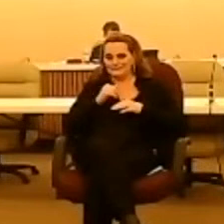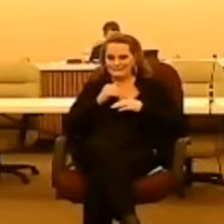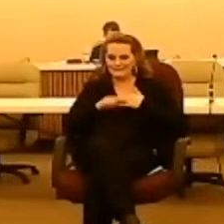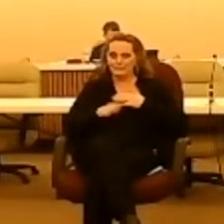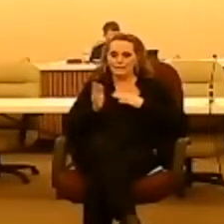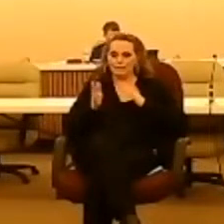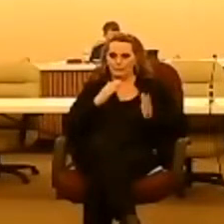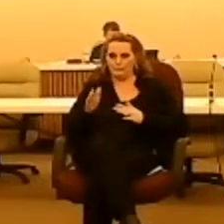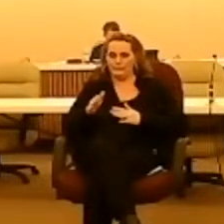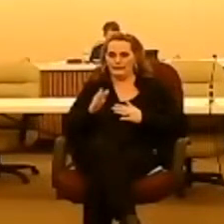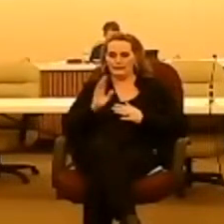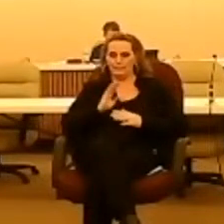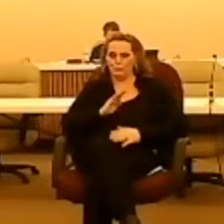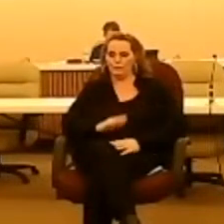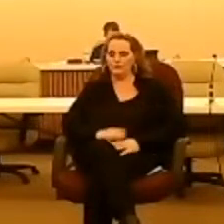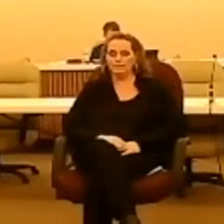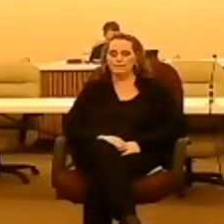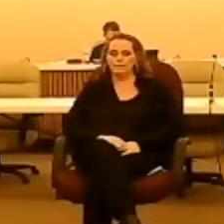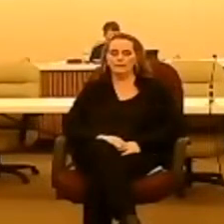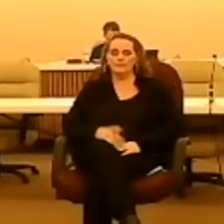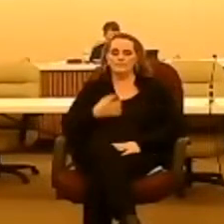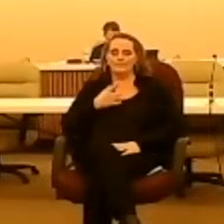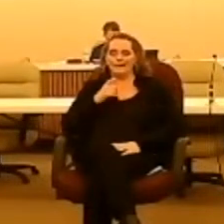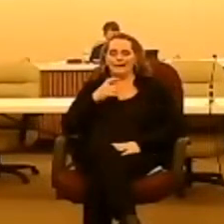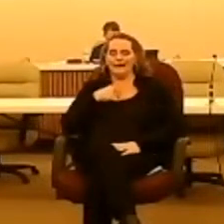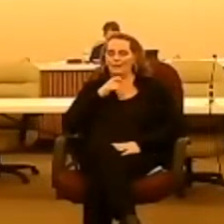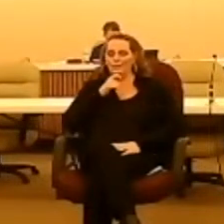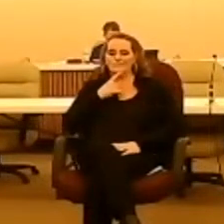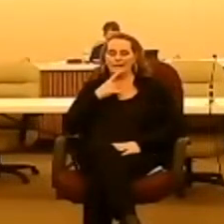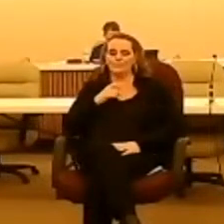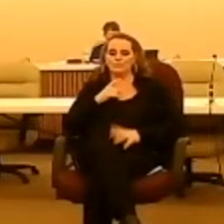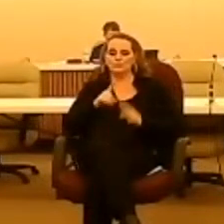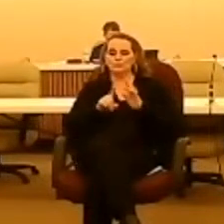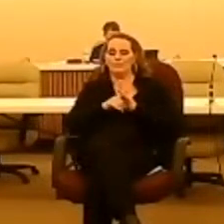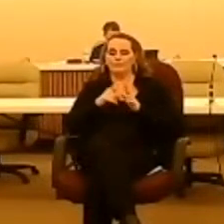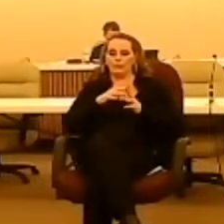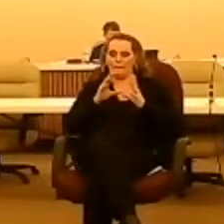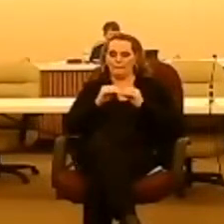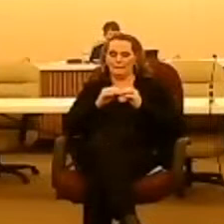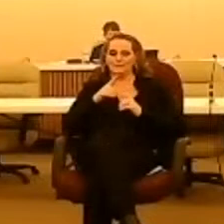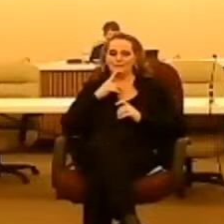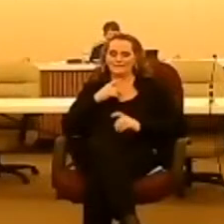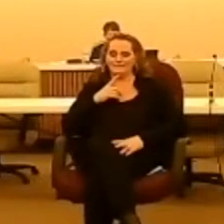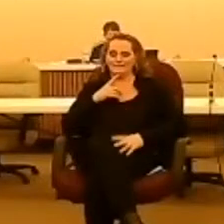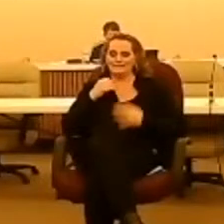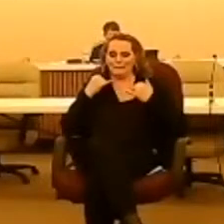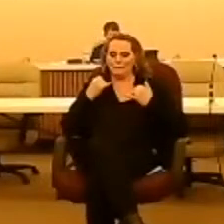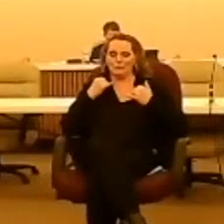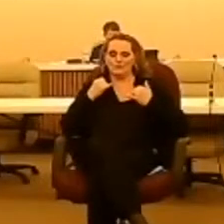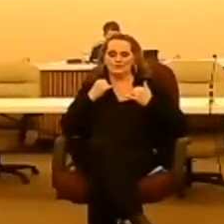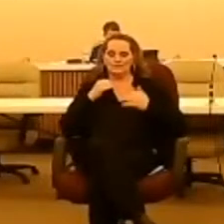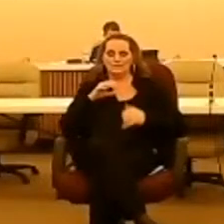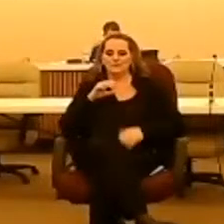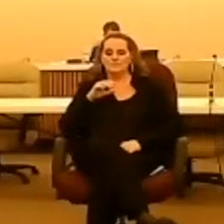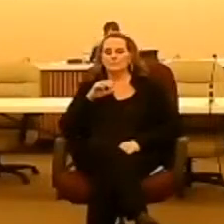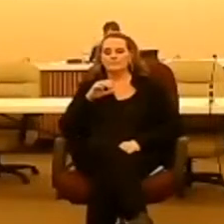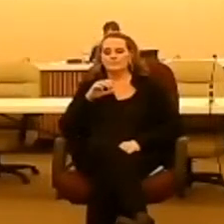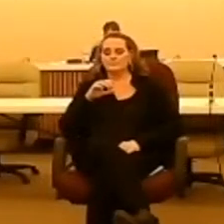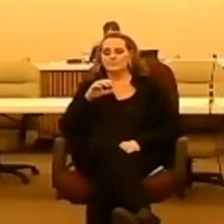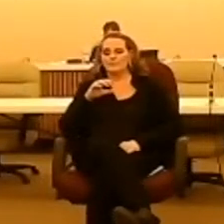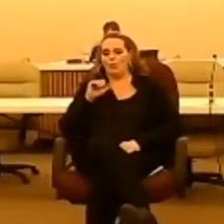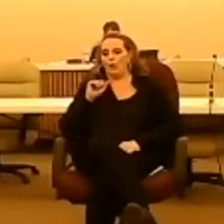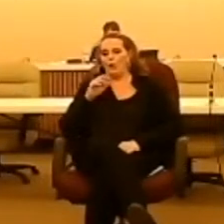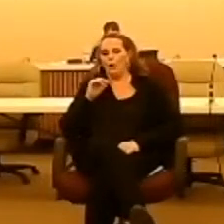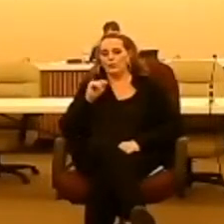said it was a current. I was unable to show up for that meeting, but it said it was a current automobile service station, which is not